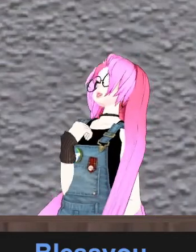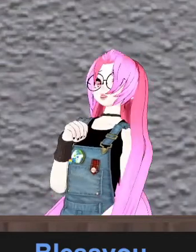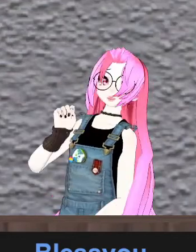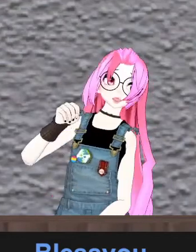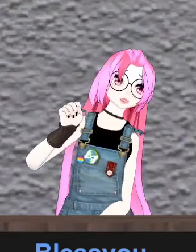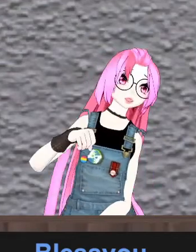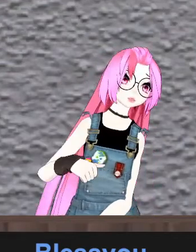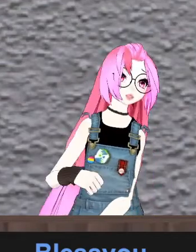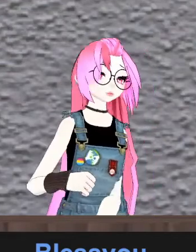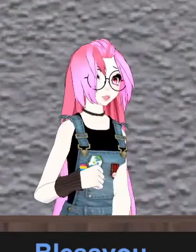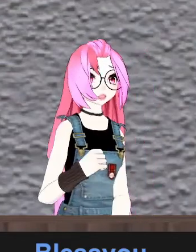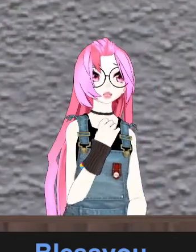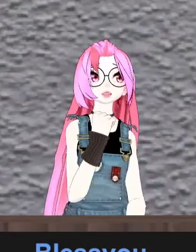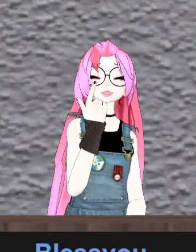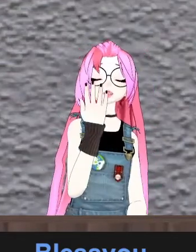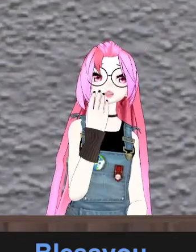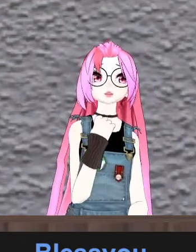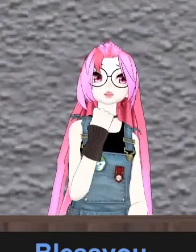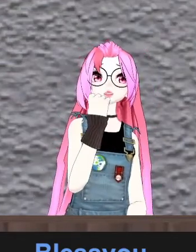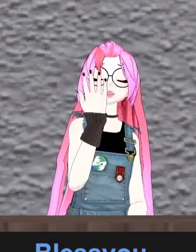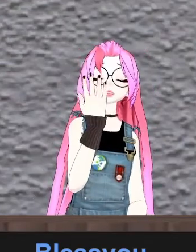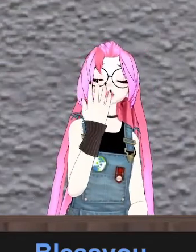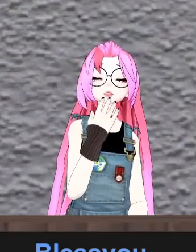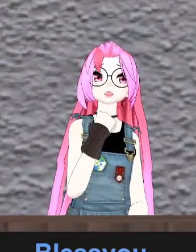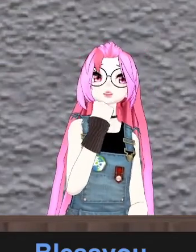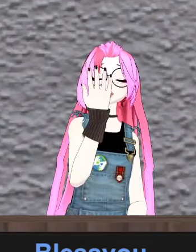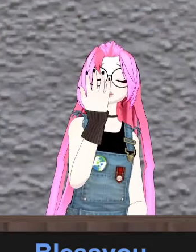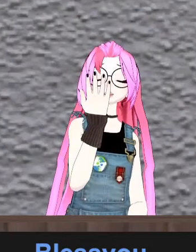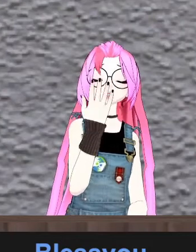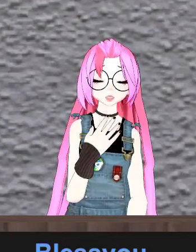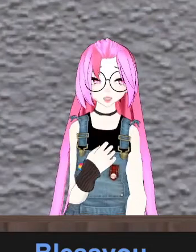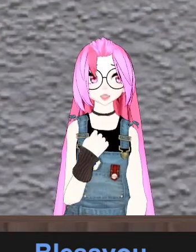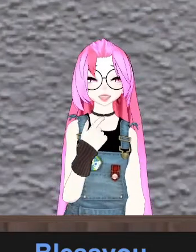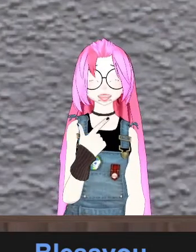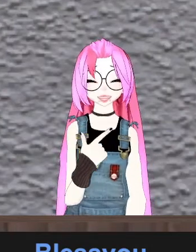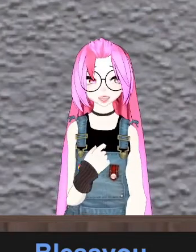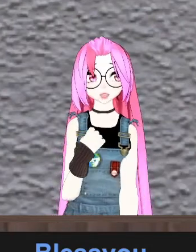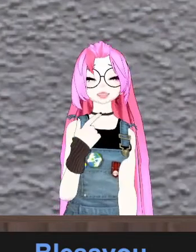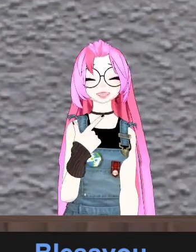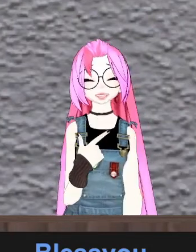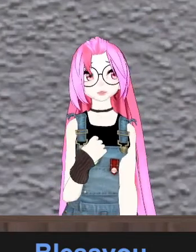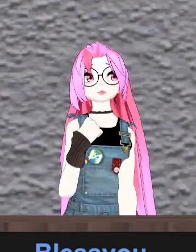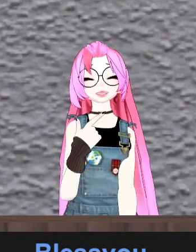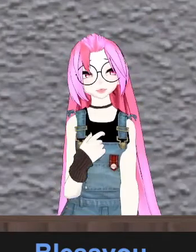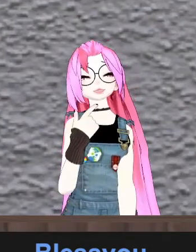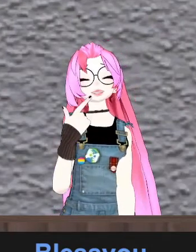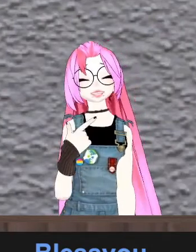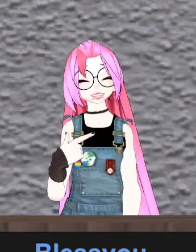yeah. So burp is with more like open hand on your mouth or like chin area, and then hiccup is like here. That's what it's gonna be